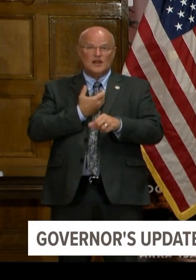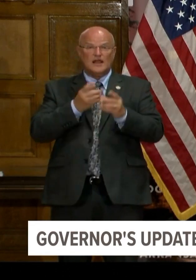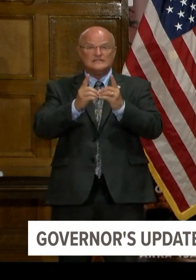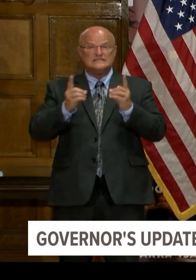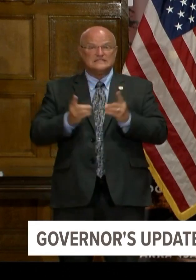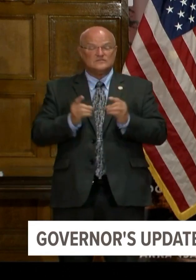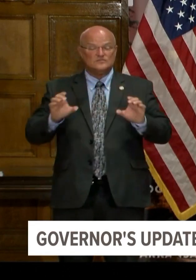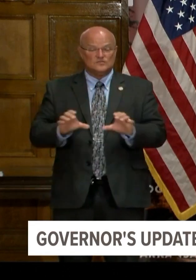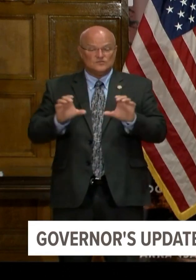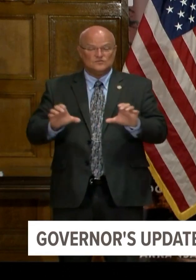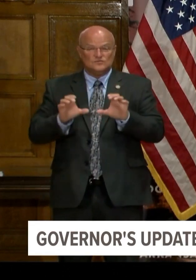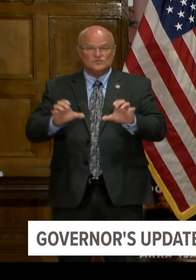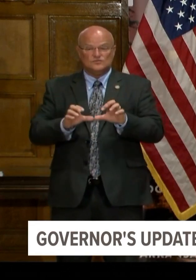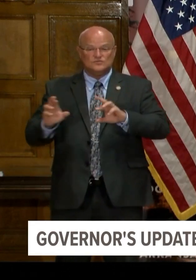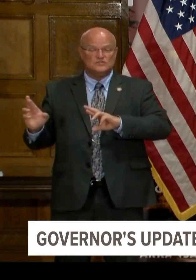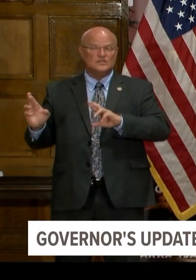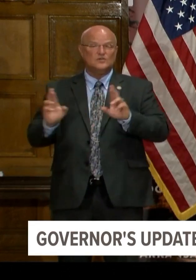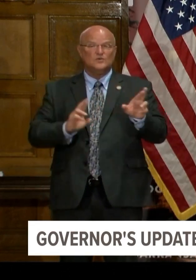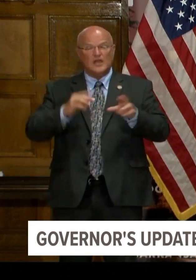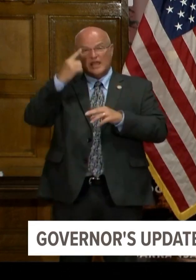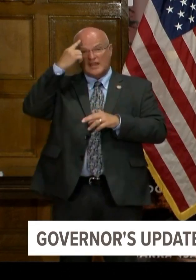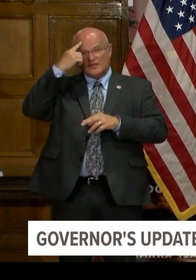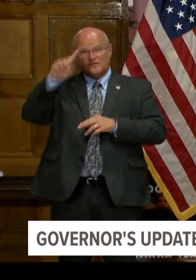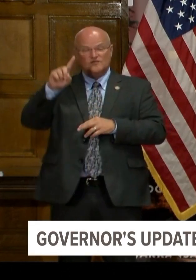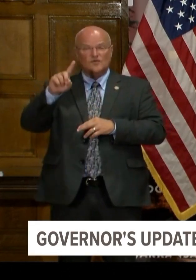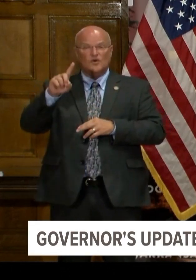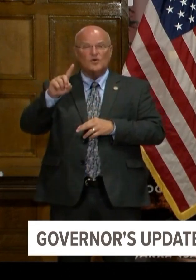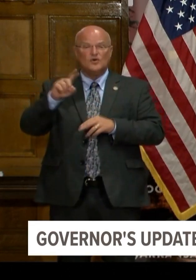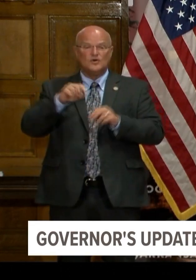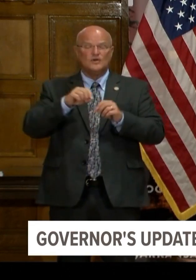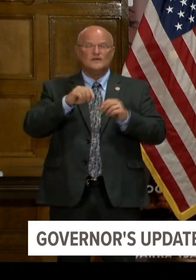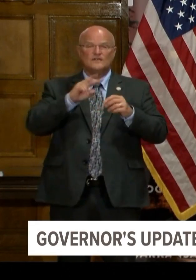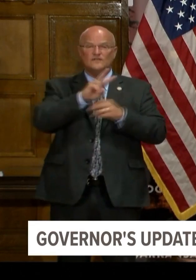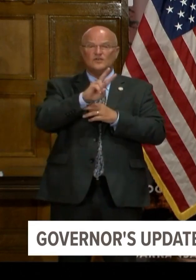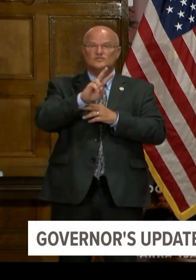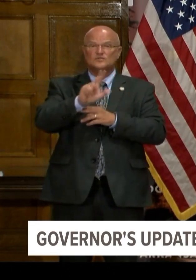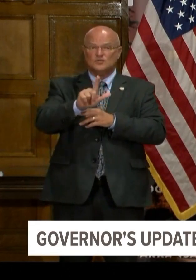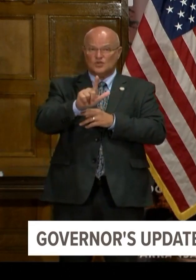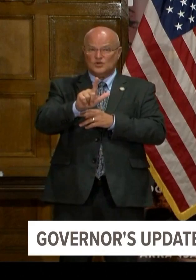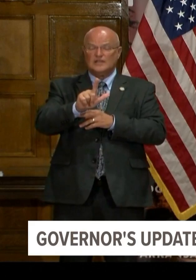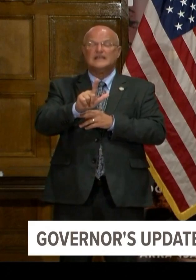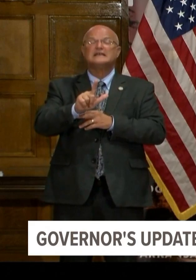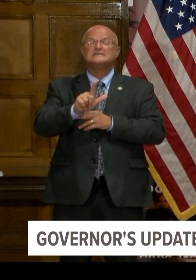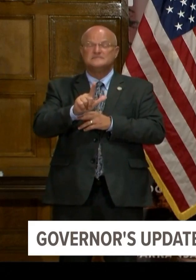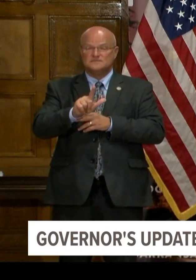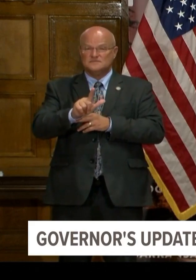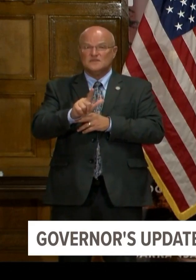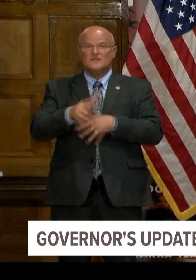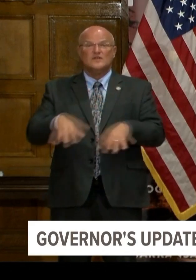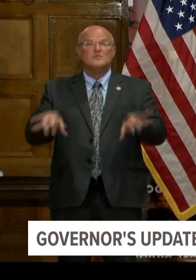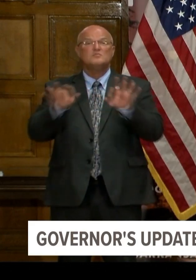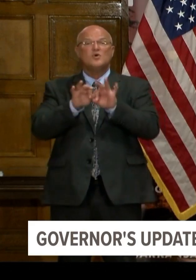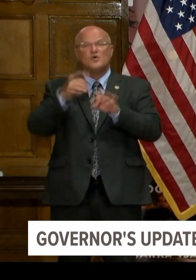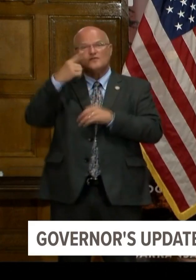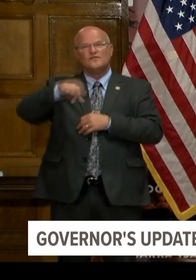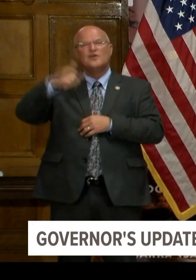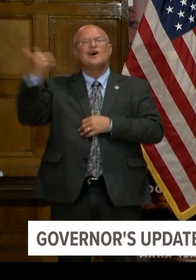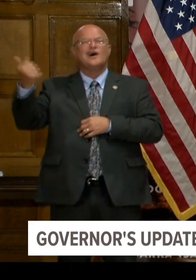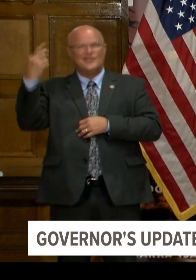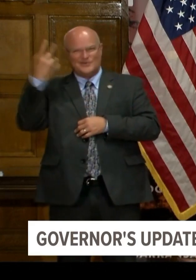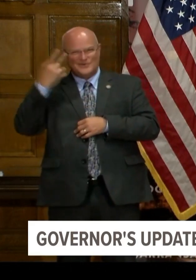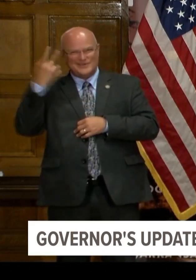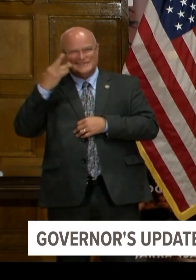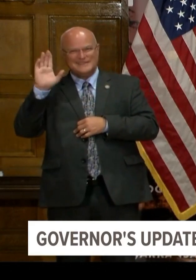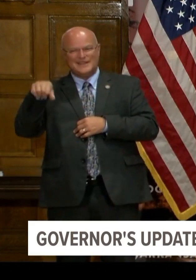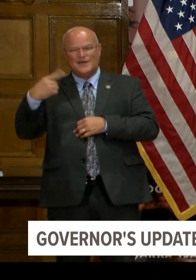done to prepare for pivoting to virtual instruction has been very important for other reasons besides